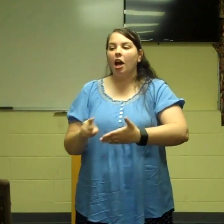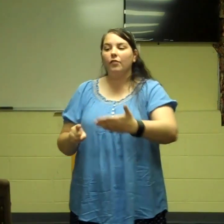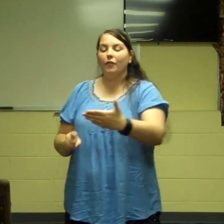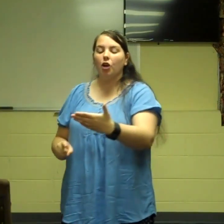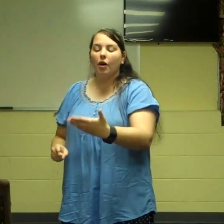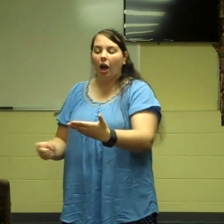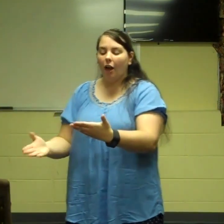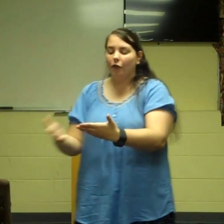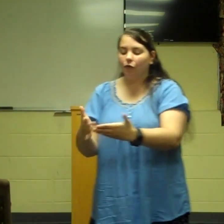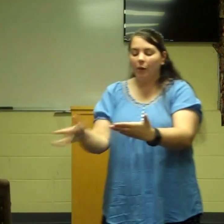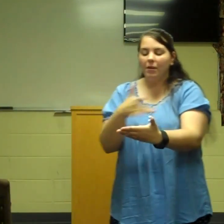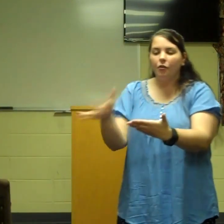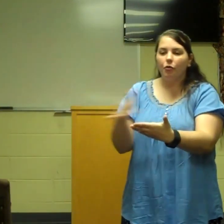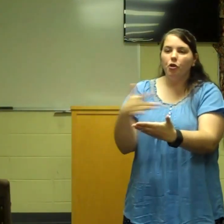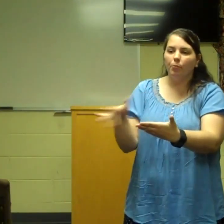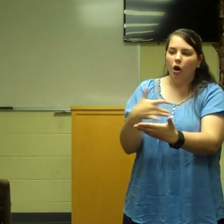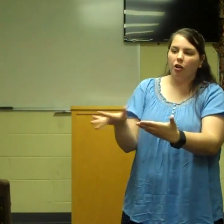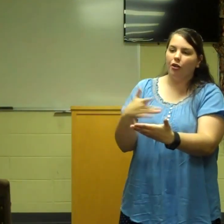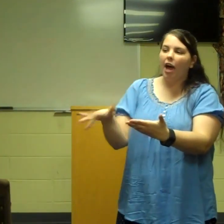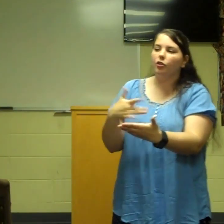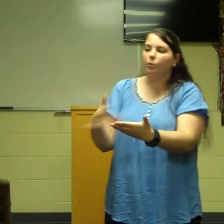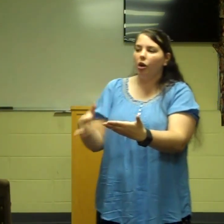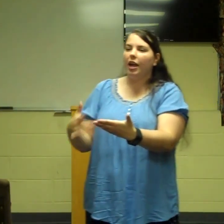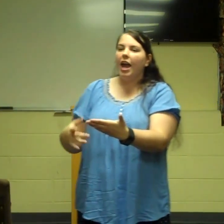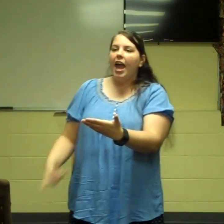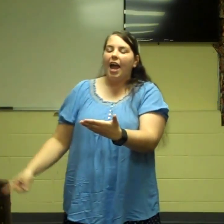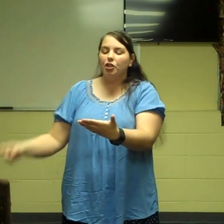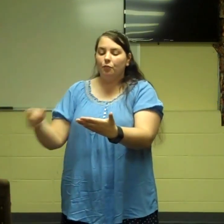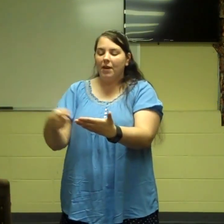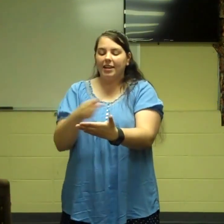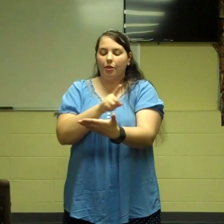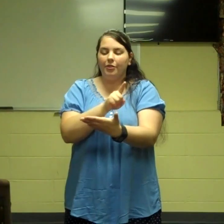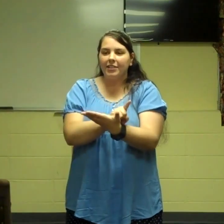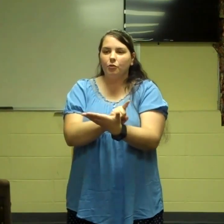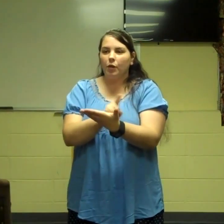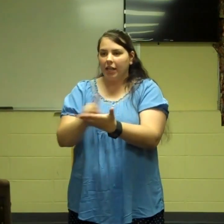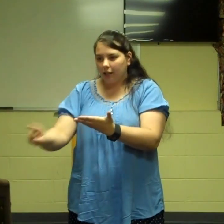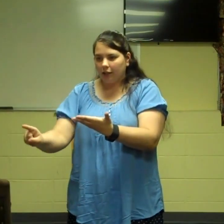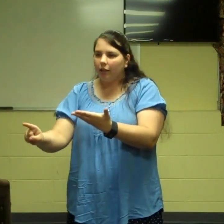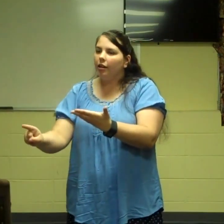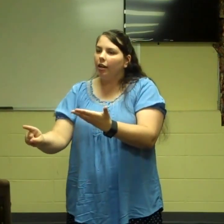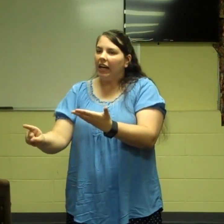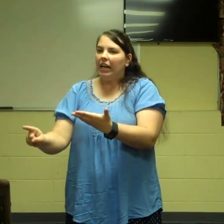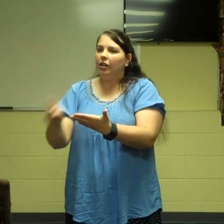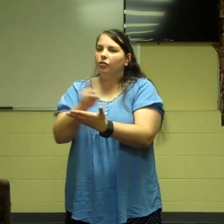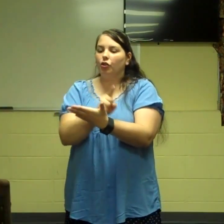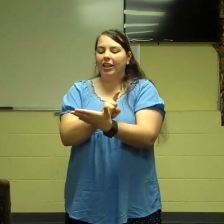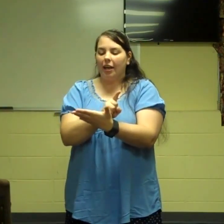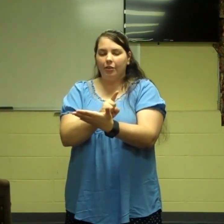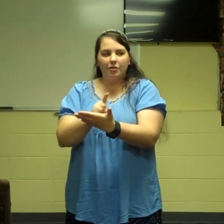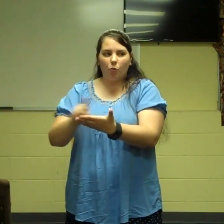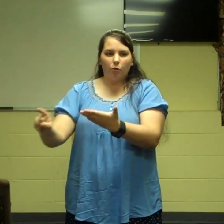of if you're flipping through your book, your calendar book, and you pick this week. So you're looking at this 1